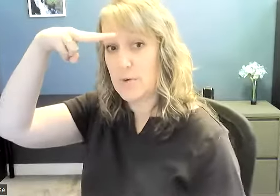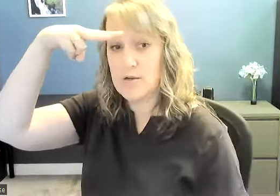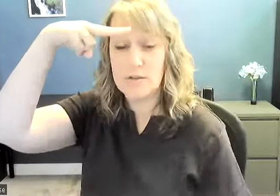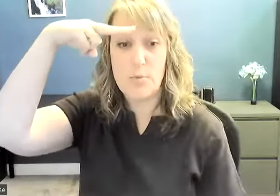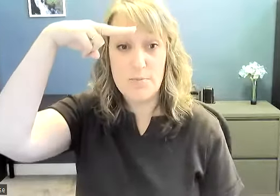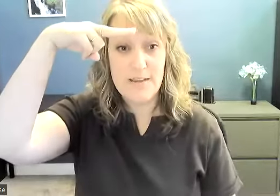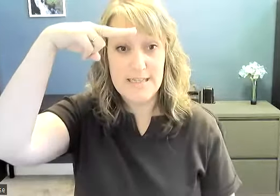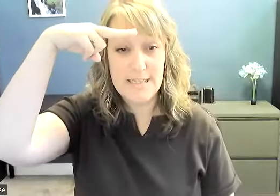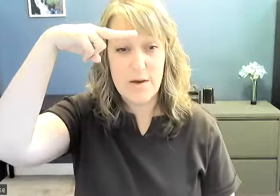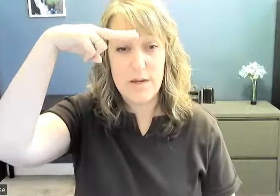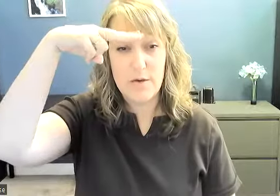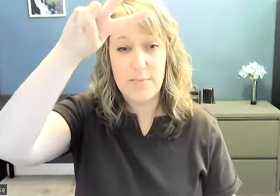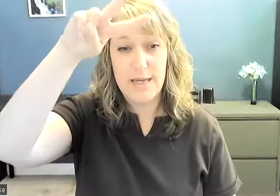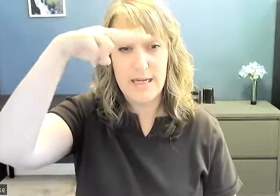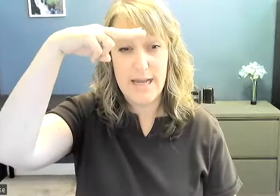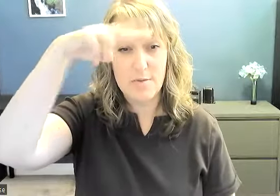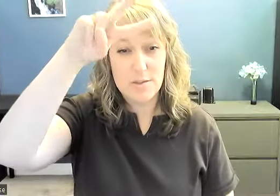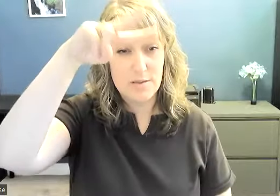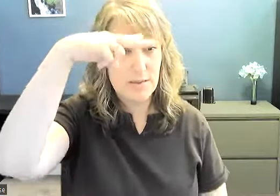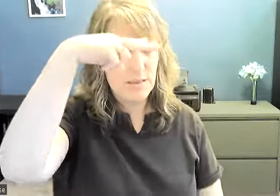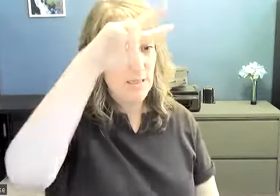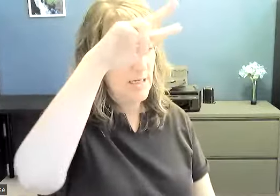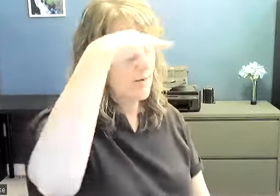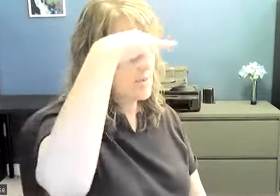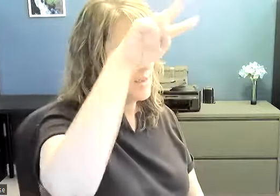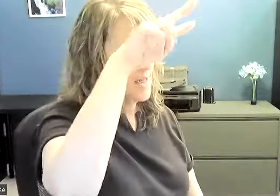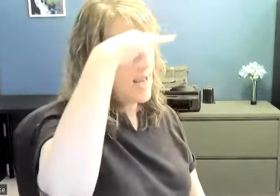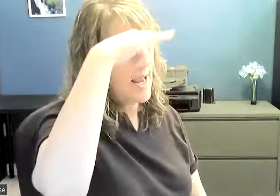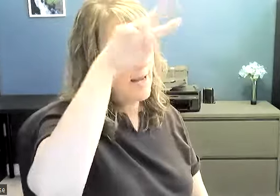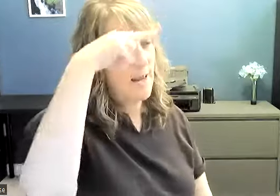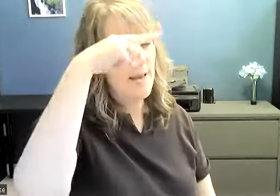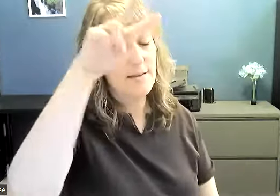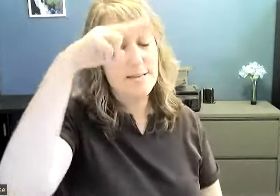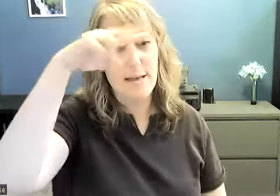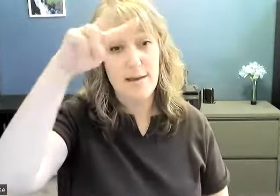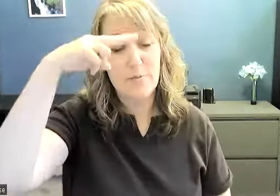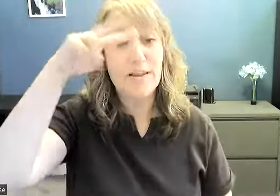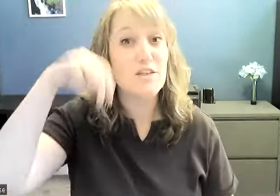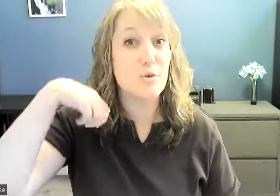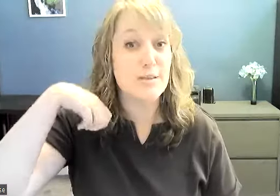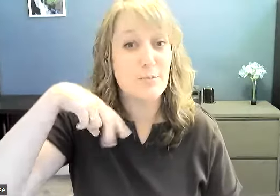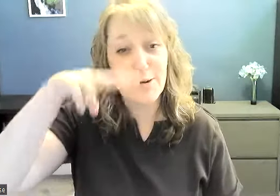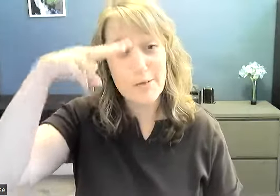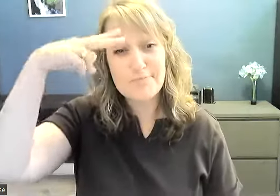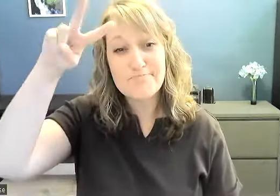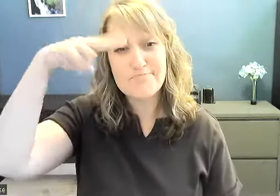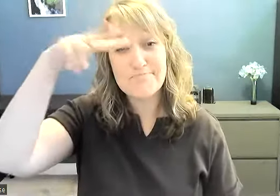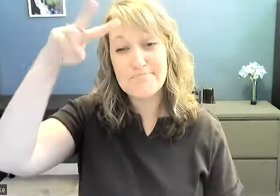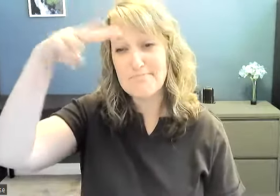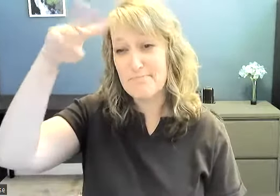eyebrows, palm facing down, and you come in and out, in and out. And it's related to a sombrero,